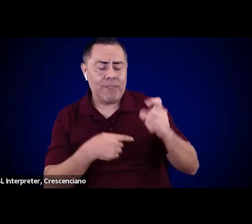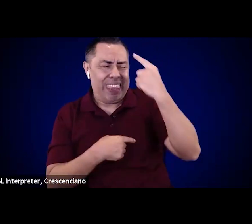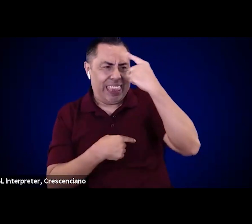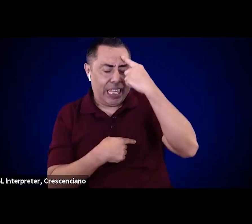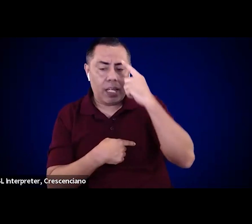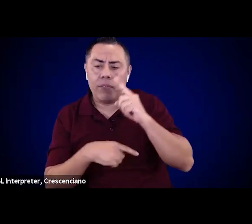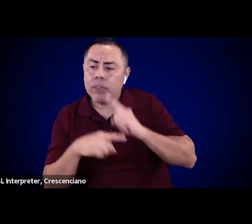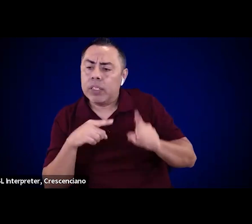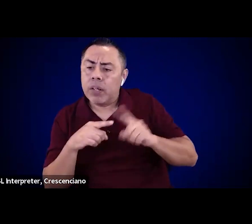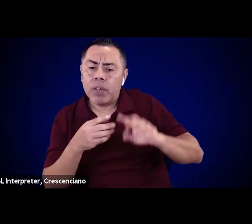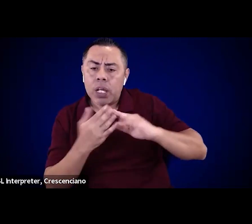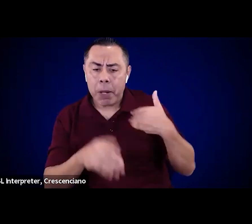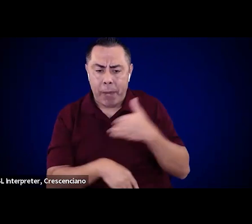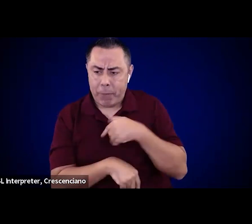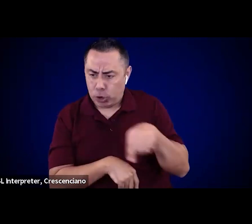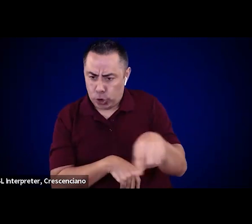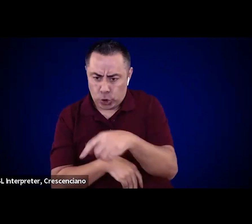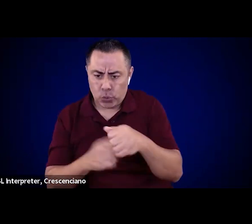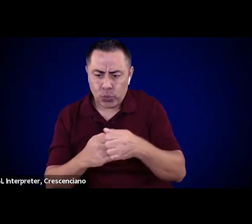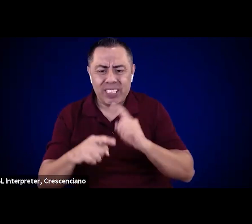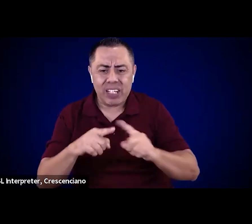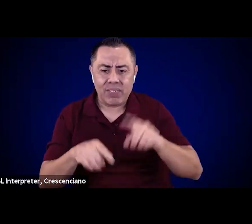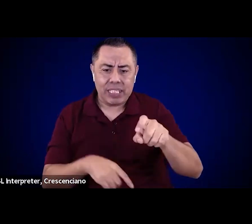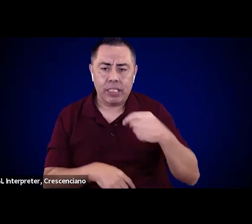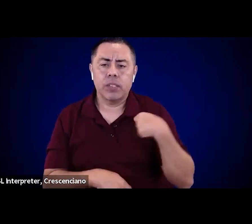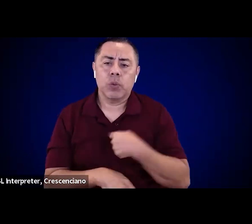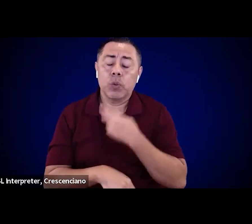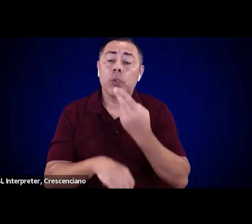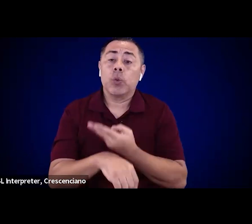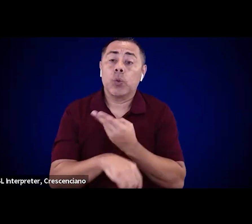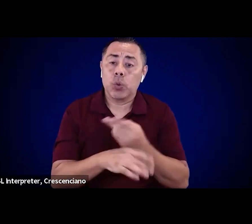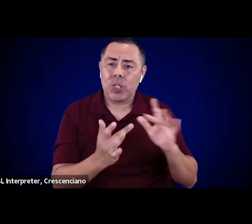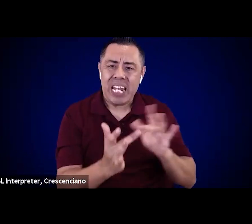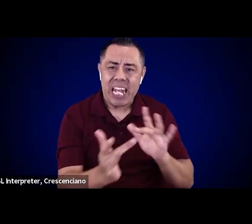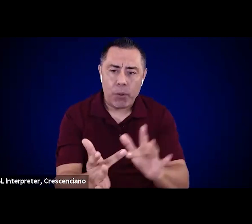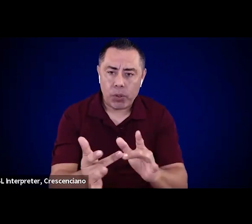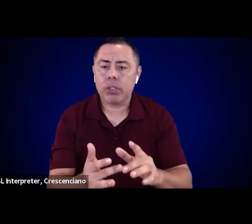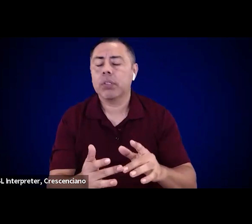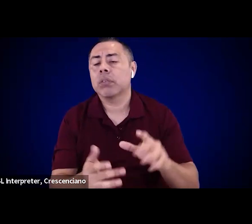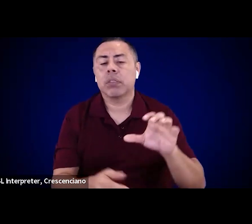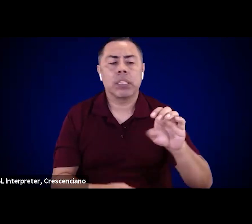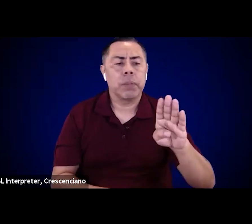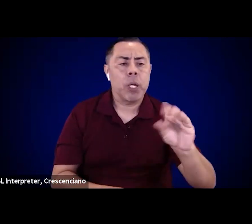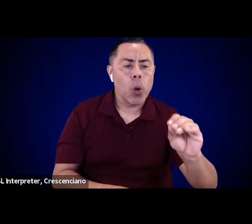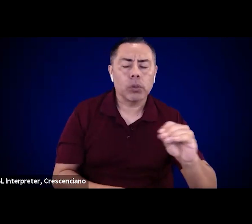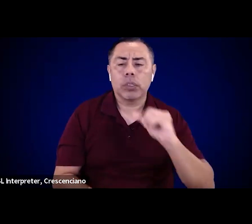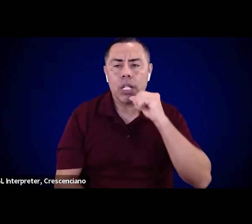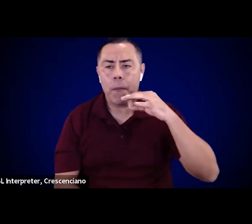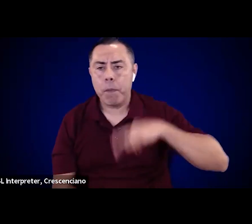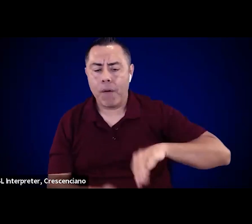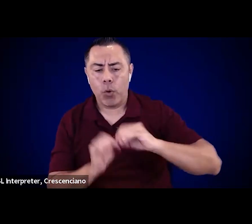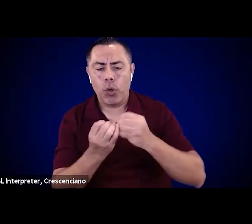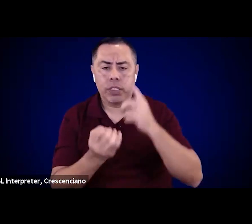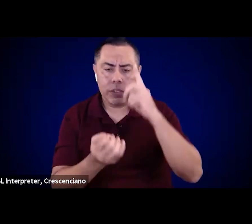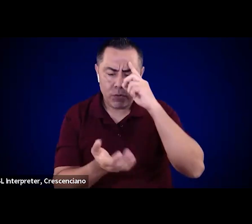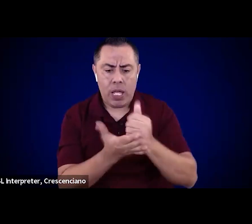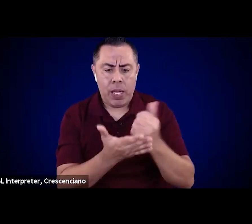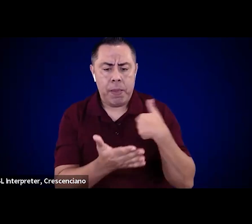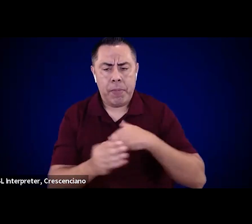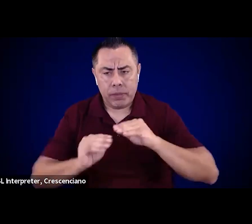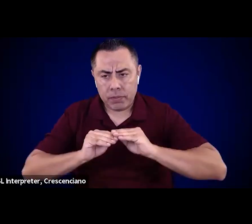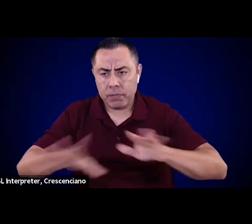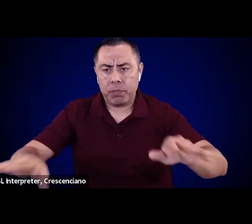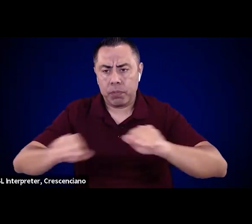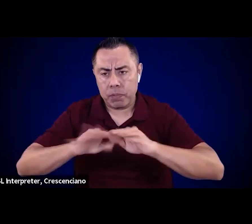of trusted messengers, CBOs, and nonprofits to push out these life-saving messages. We also established the first in